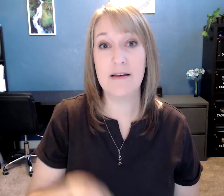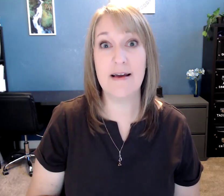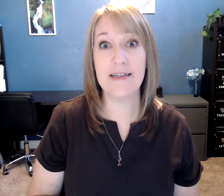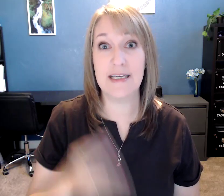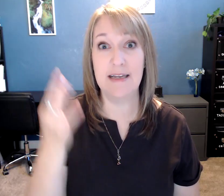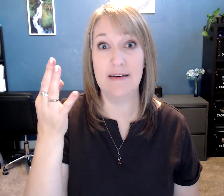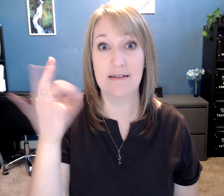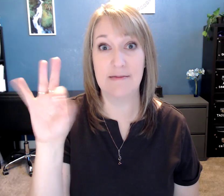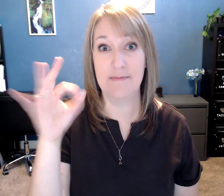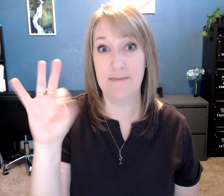19.